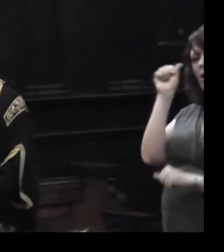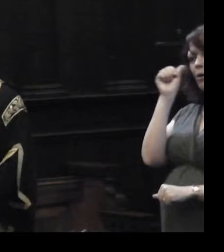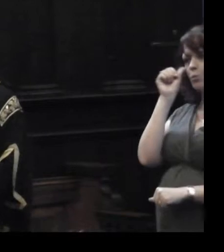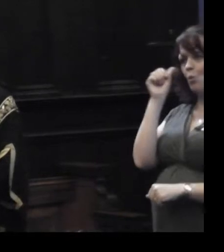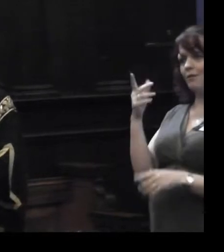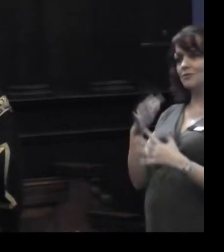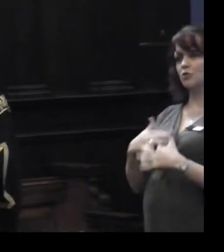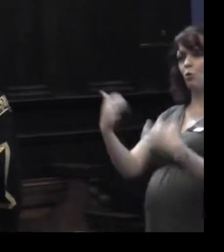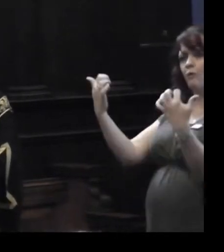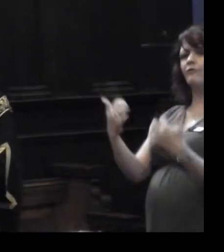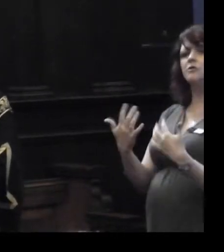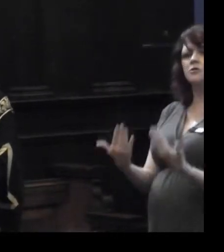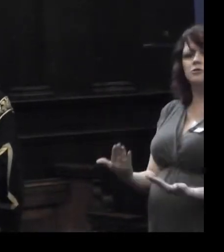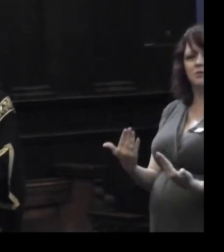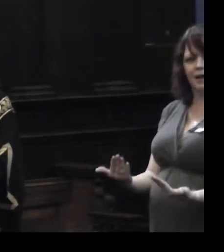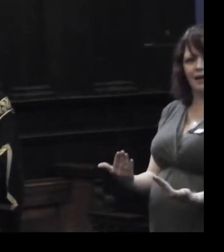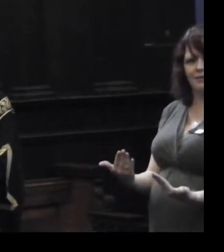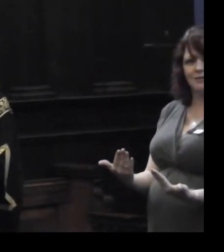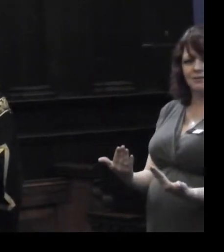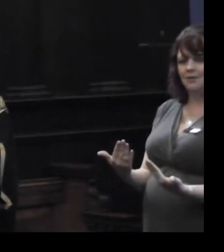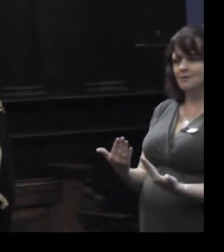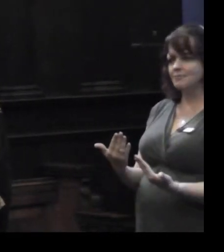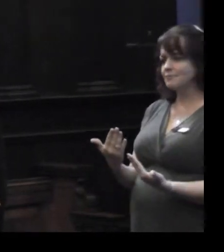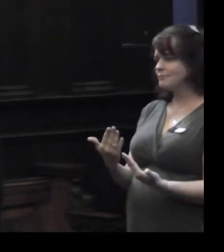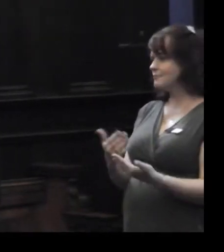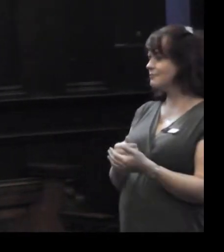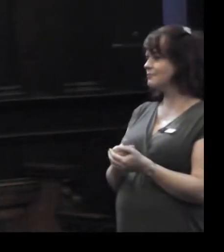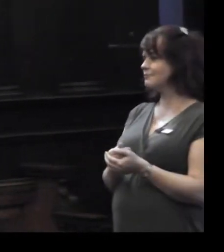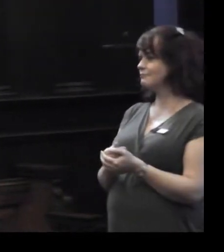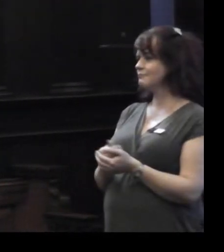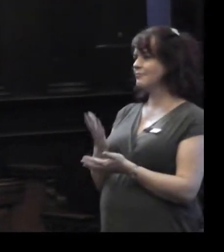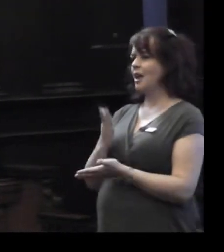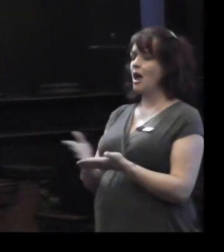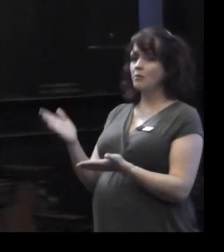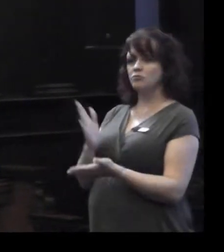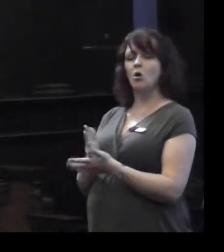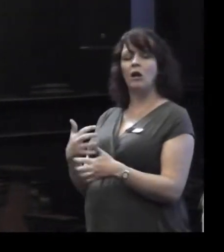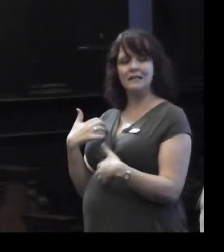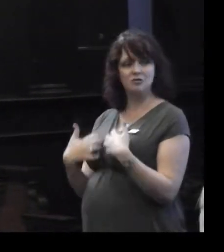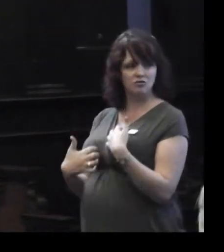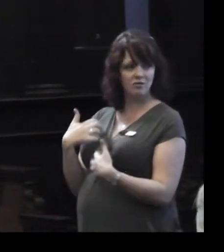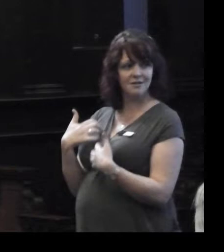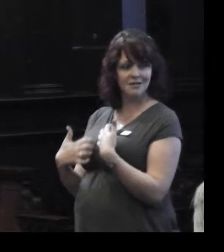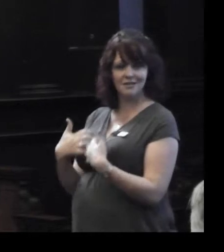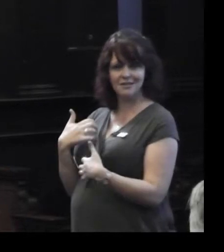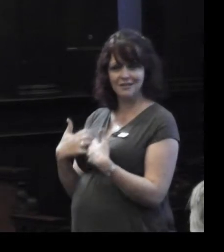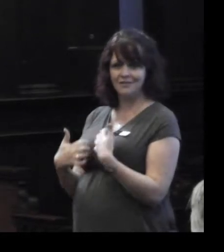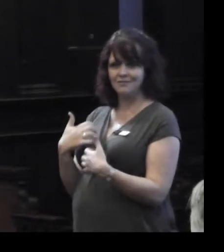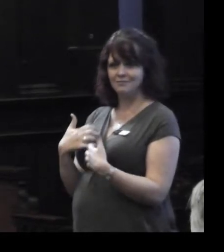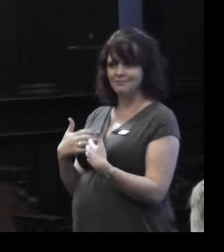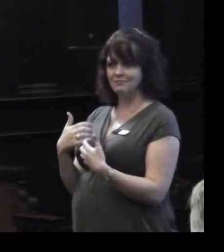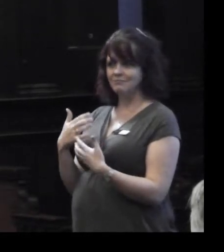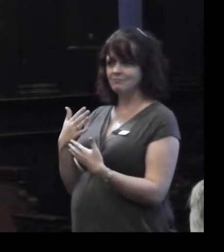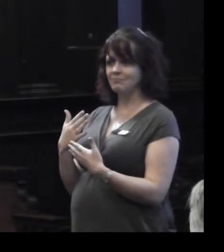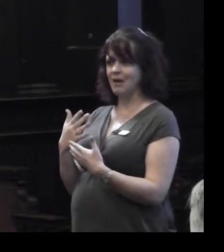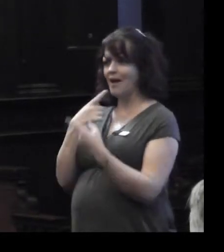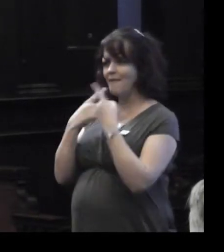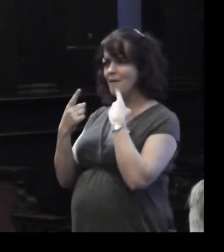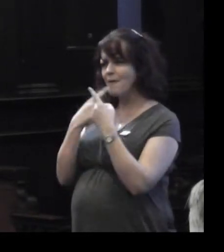Conference, which I'm sure you will find interesting and very